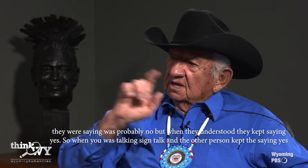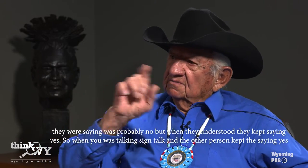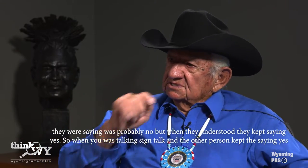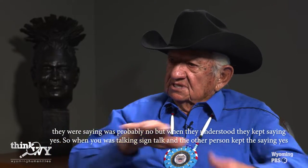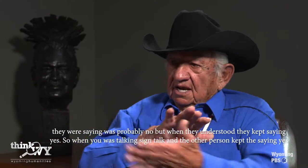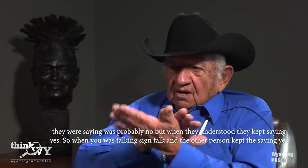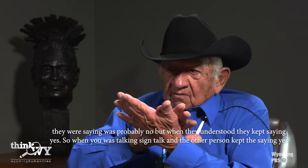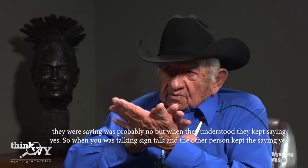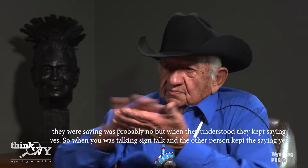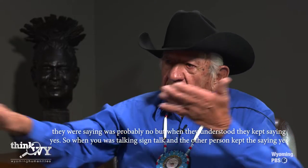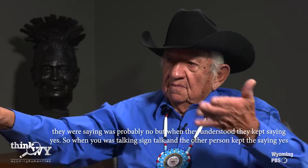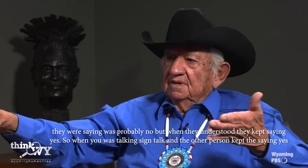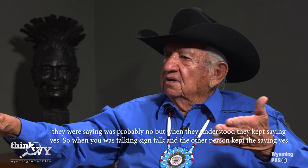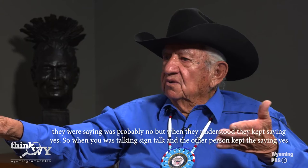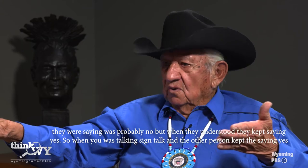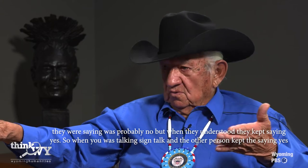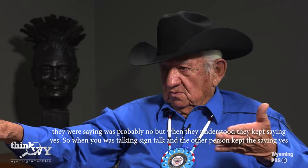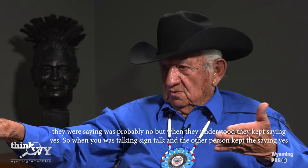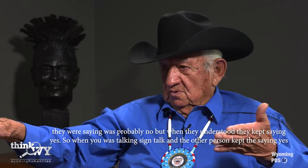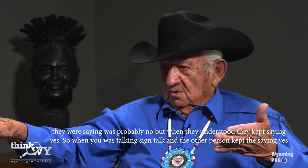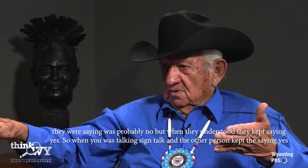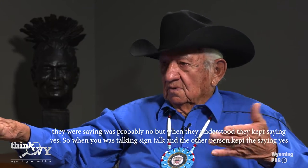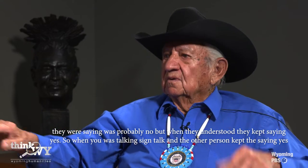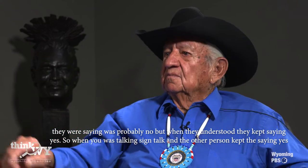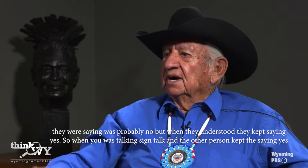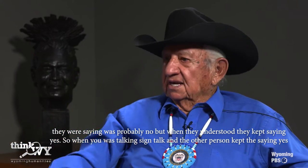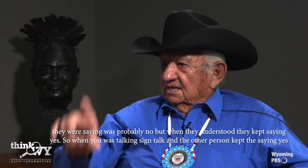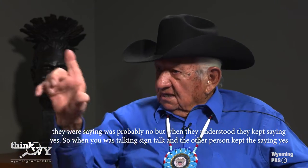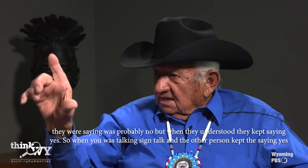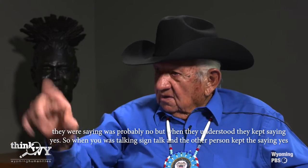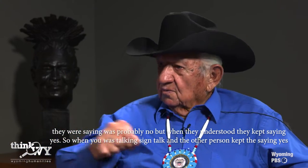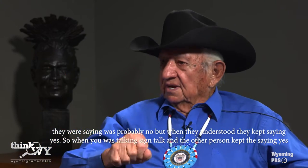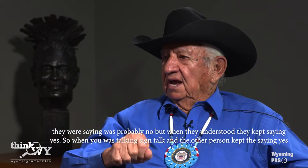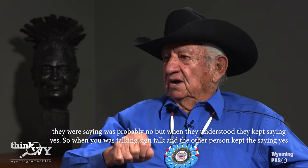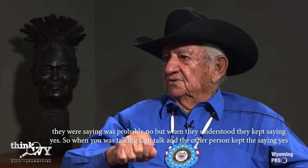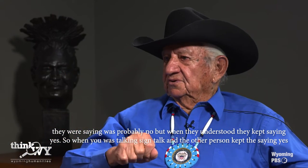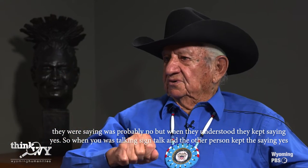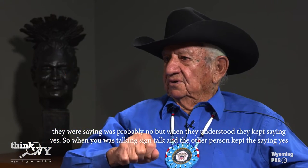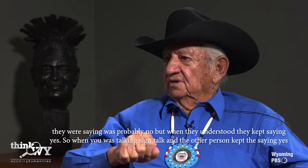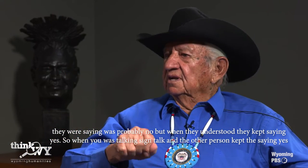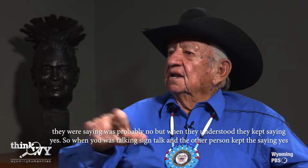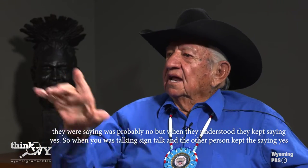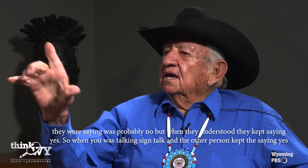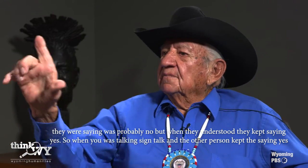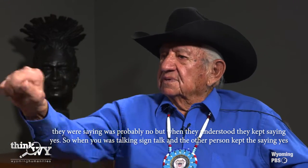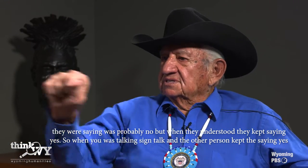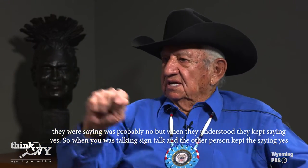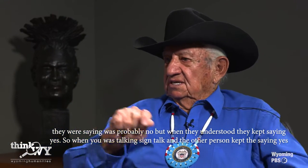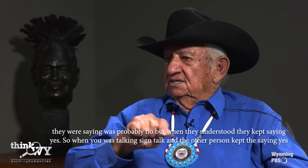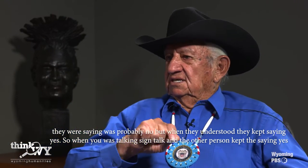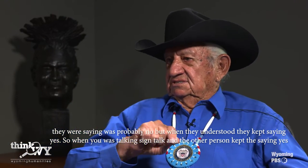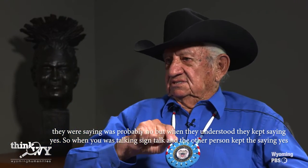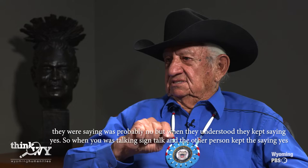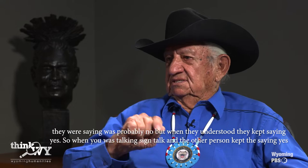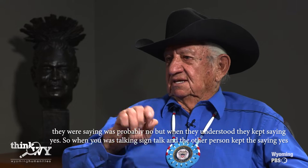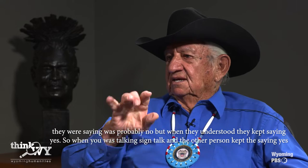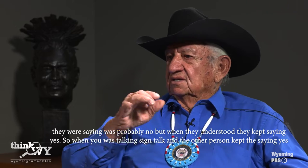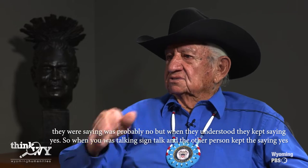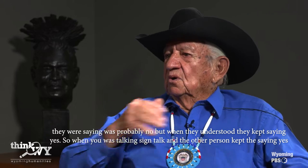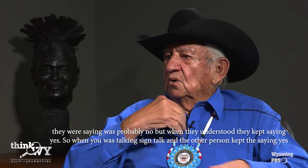were saying was probably no. But when they understood, they kept us saying yes. So